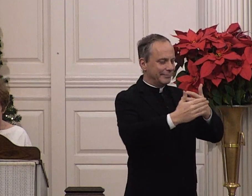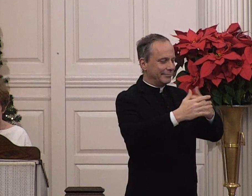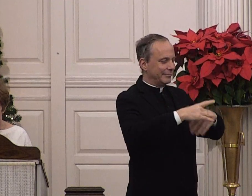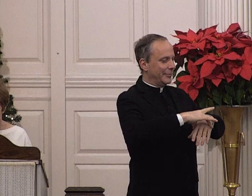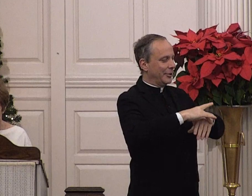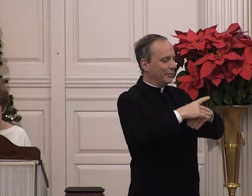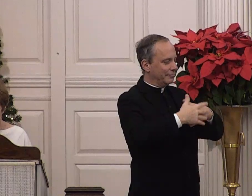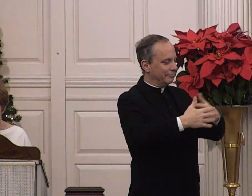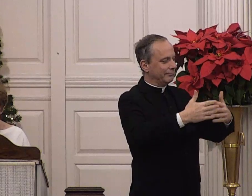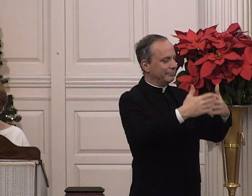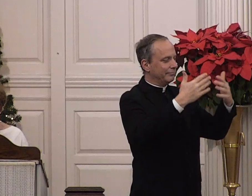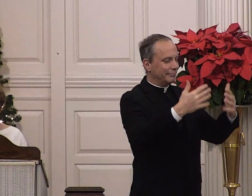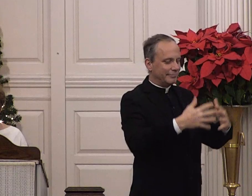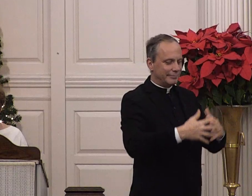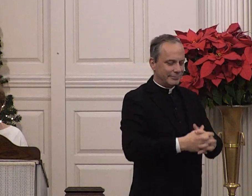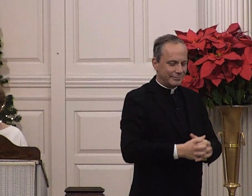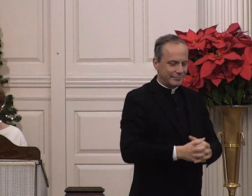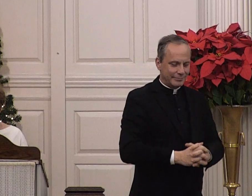rejoice.